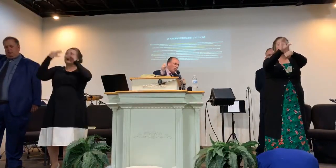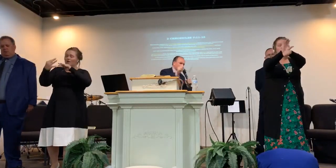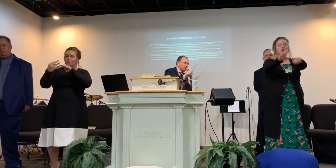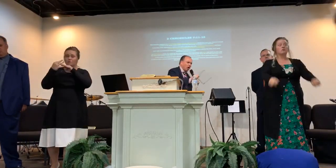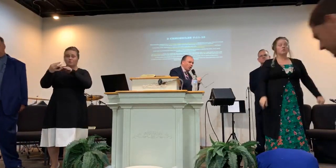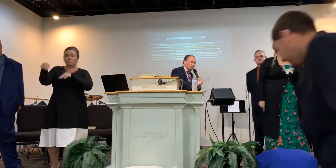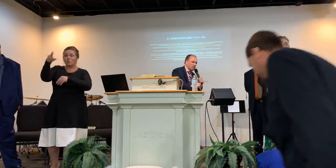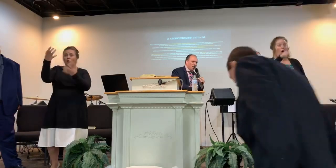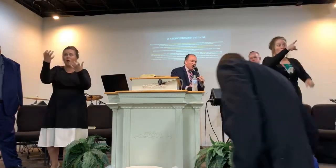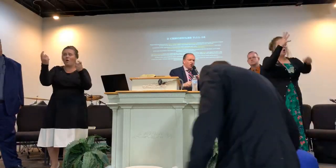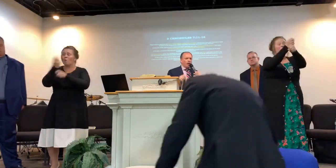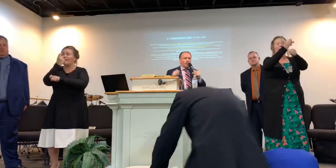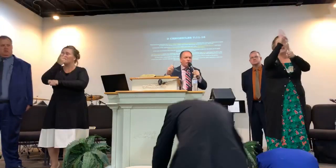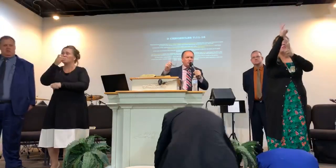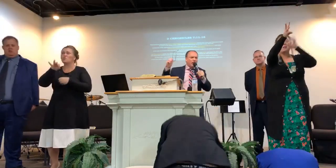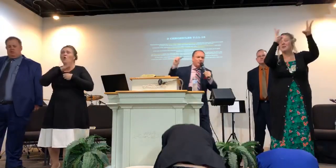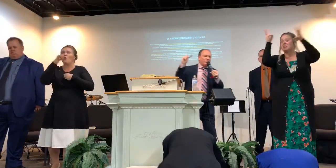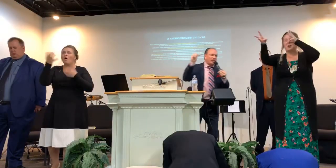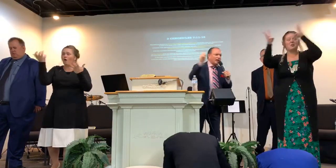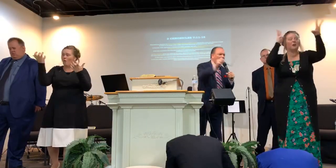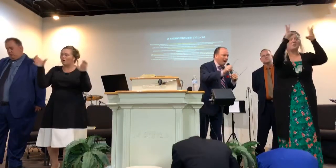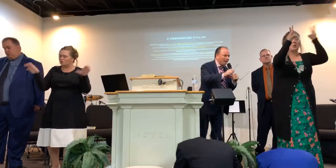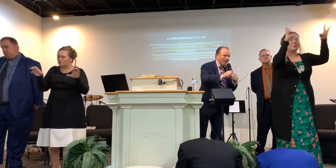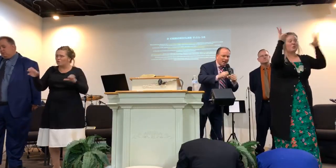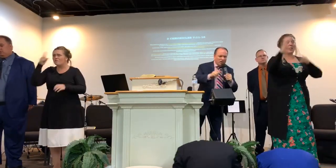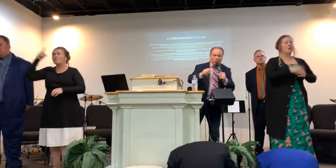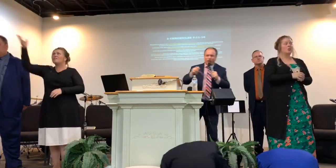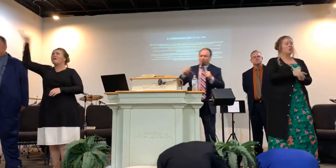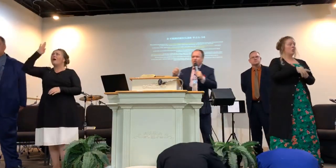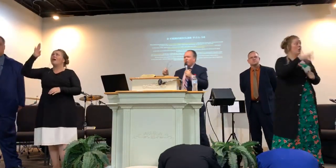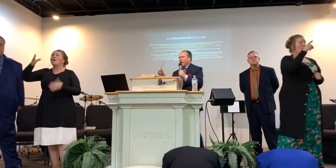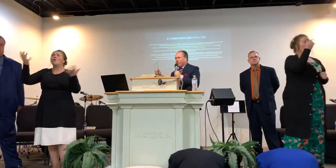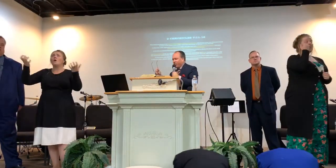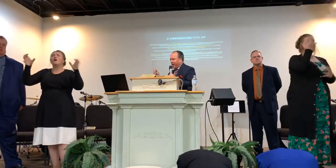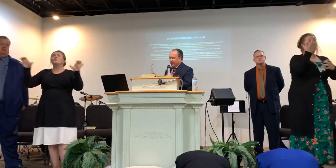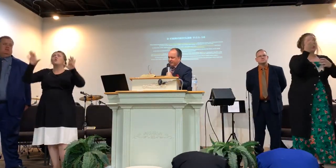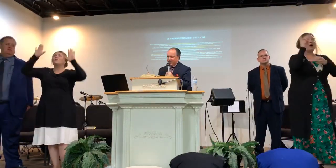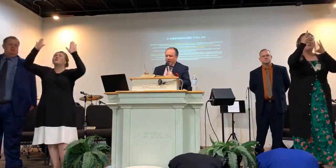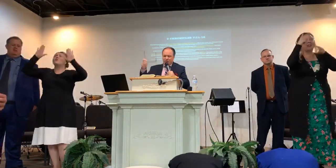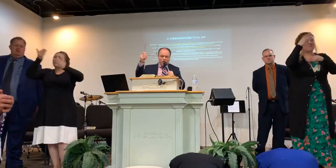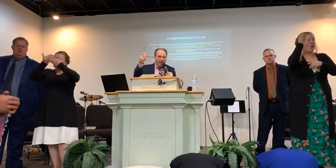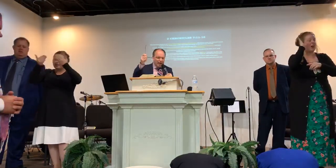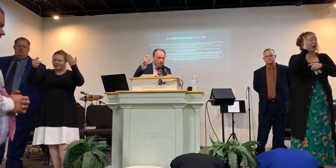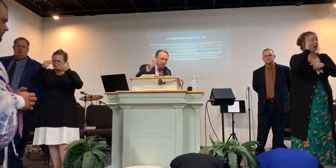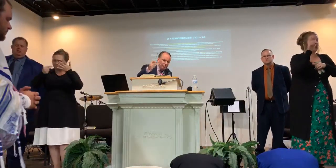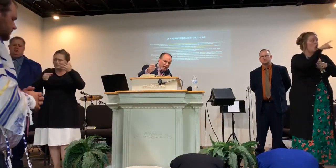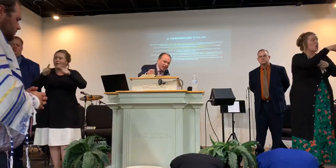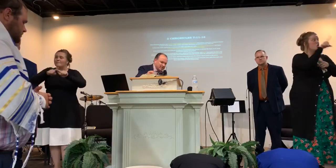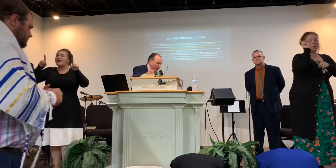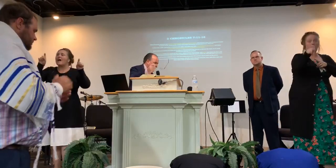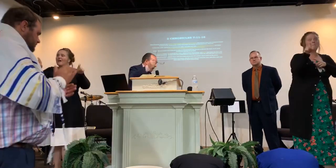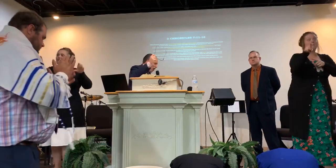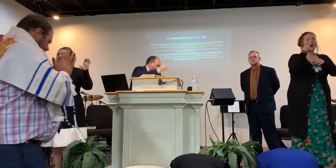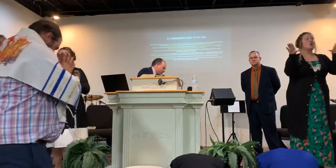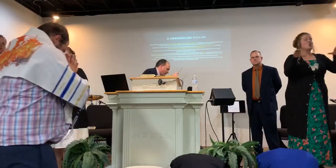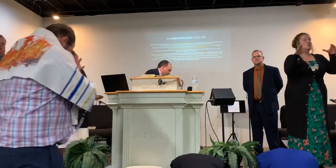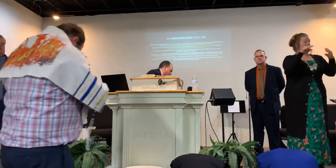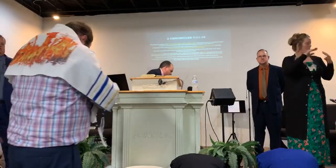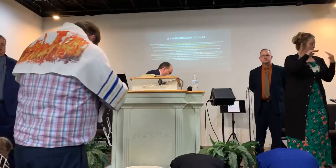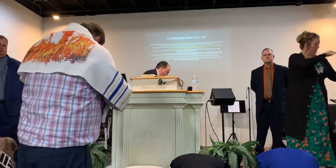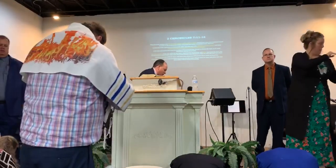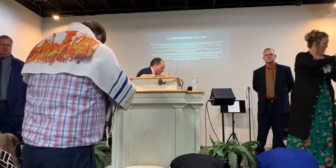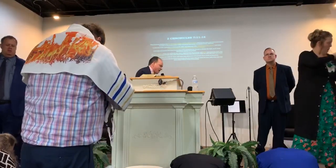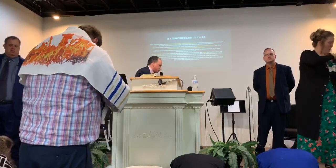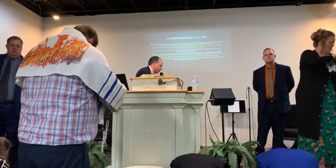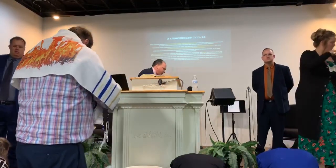You want to win souls. You want to do something for God. You want to do the great things. But you got to do the things that overcome